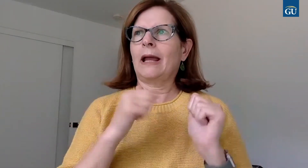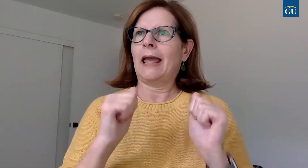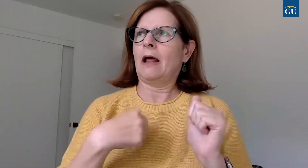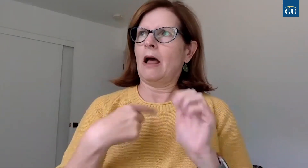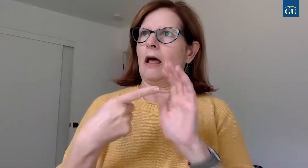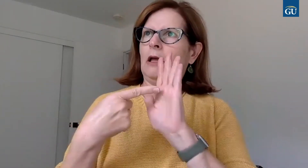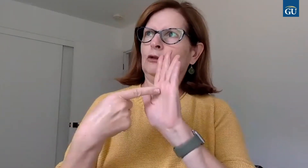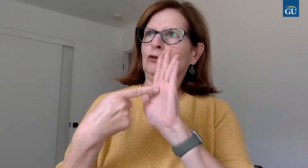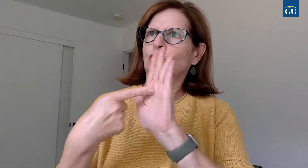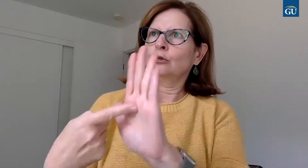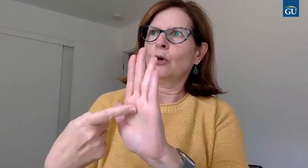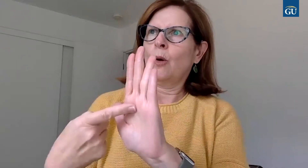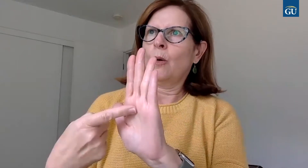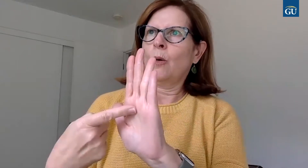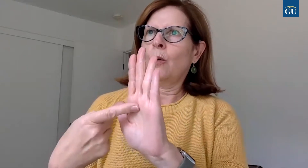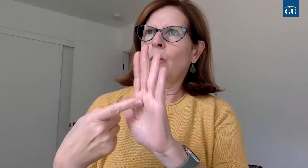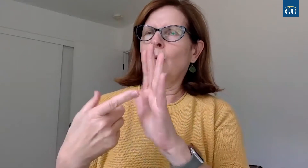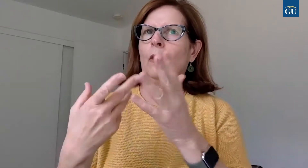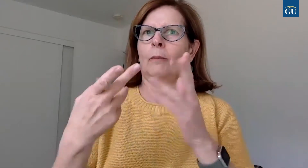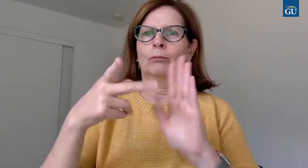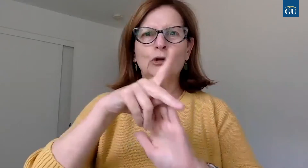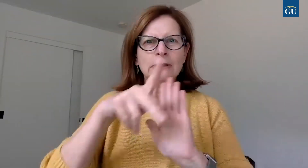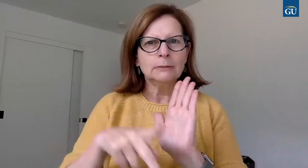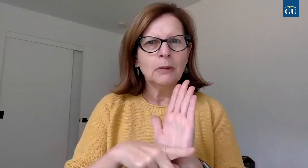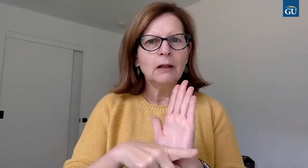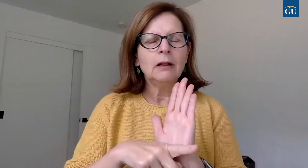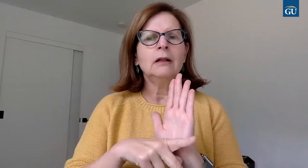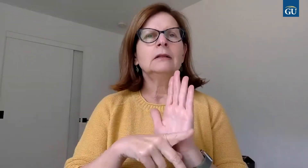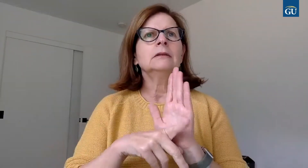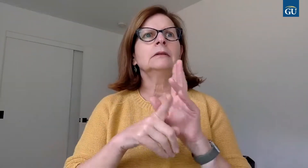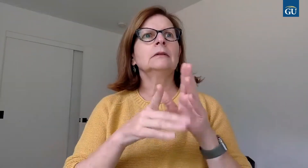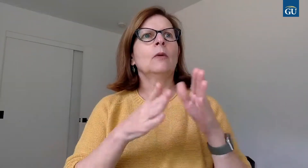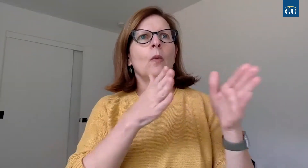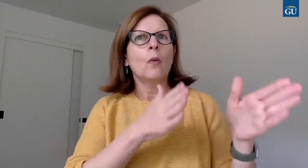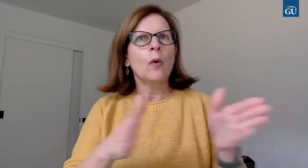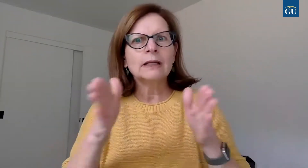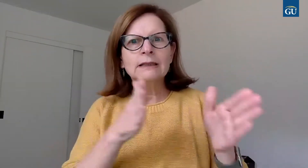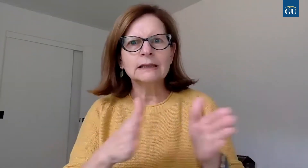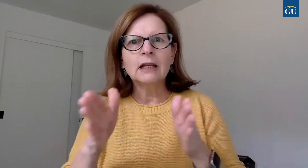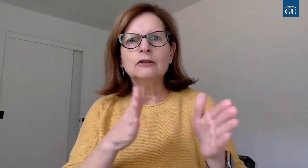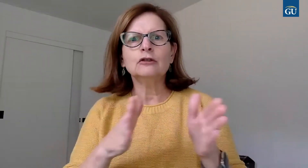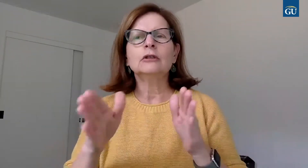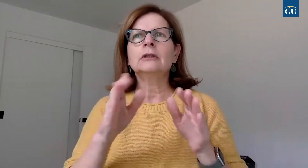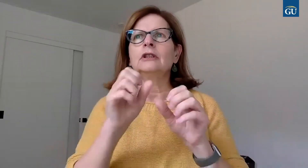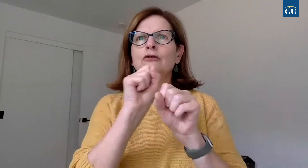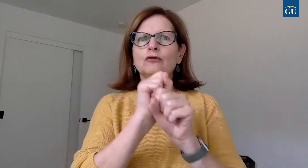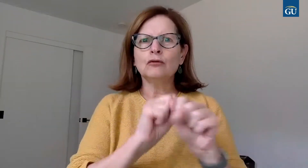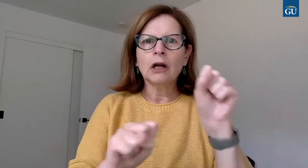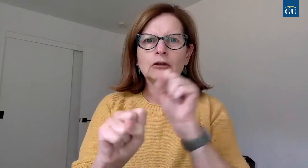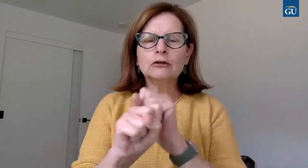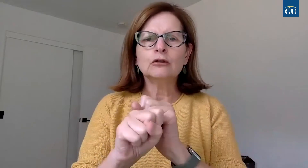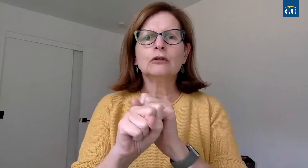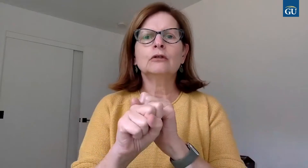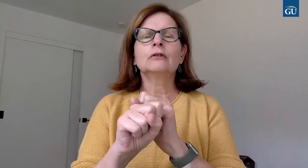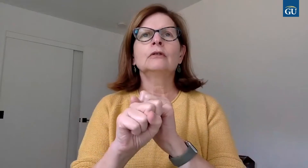how can we show the principles, organization, structure, and importance of sign language?